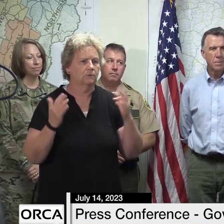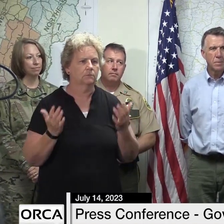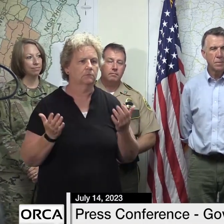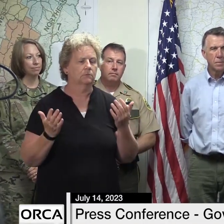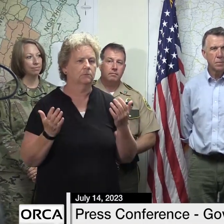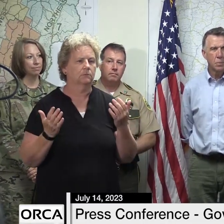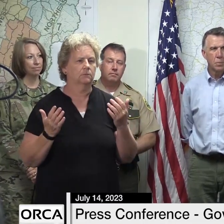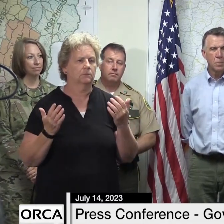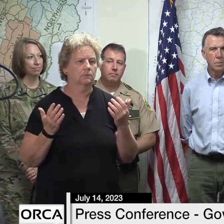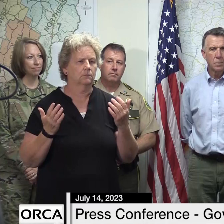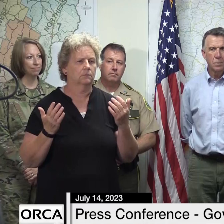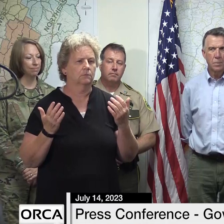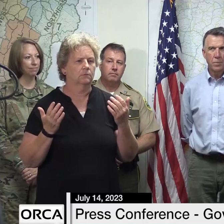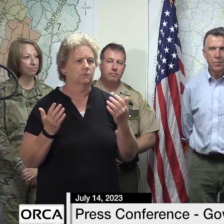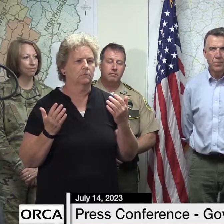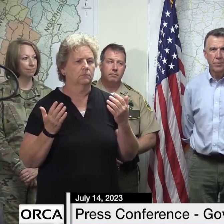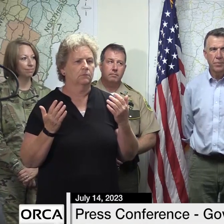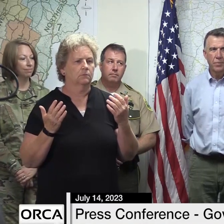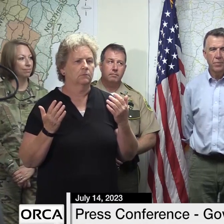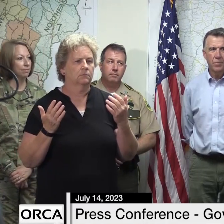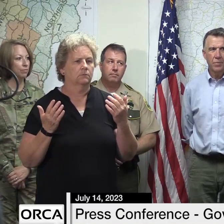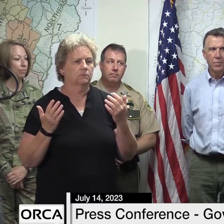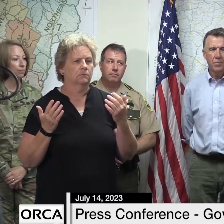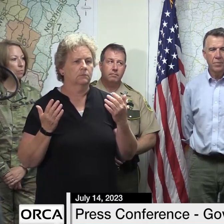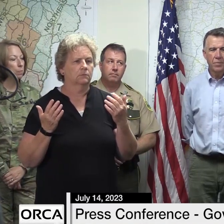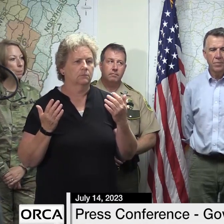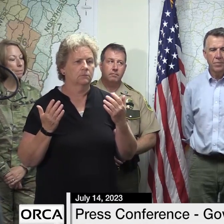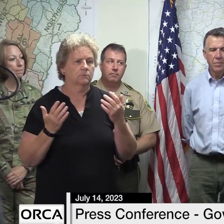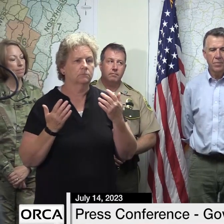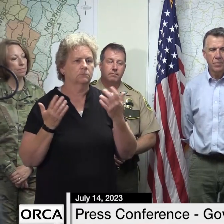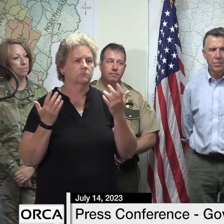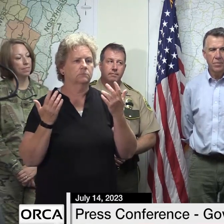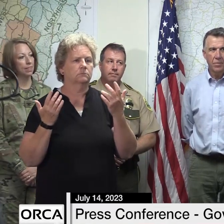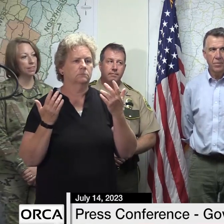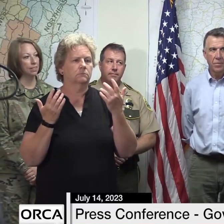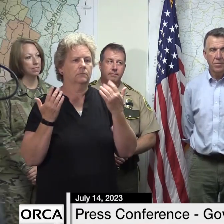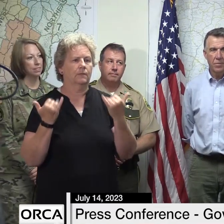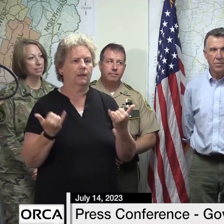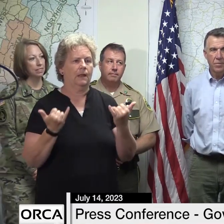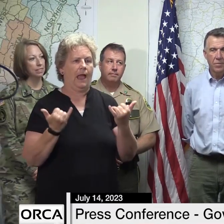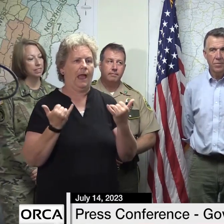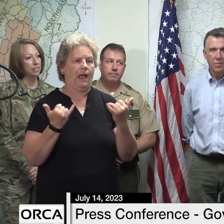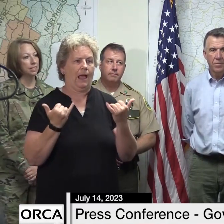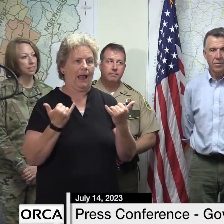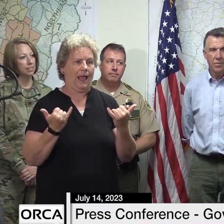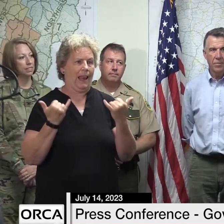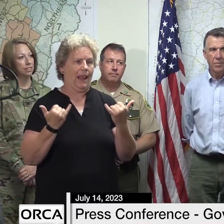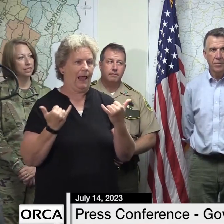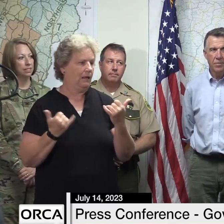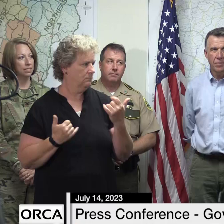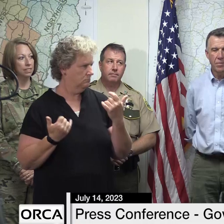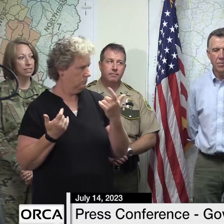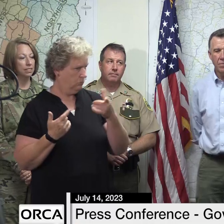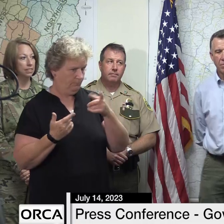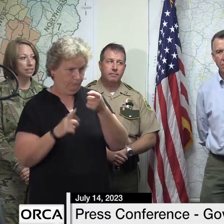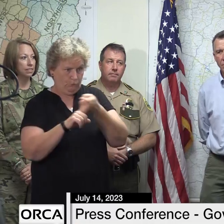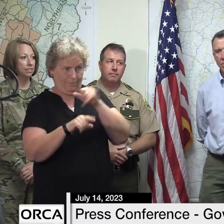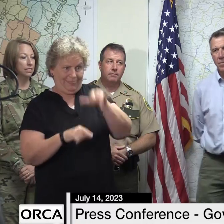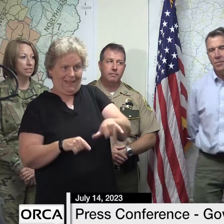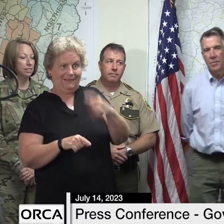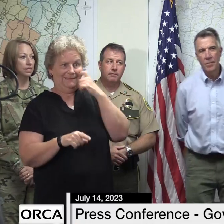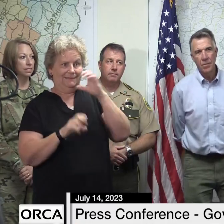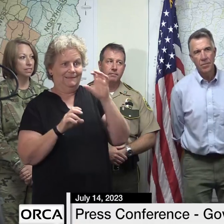had uninsured disaster losses, they can apply for FEMA assistance as early as today, now that the declaration has been